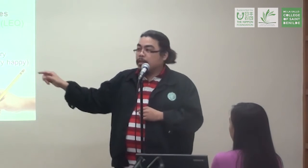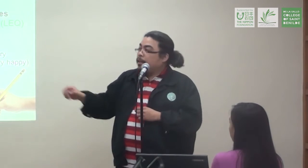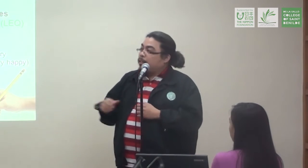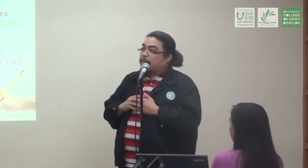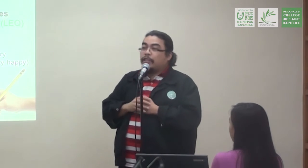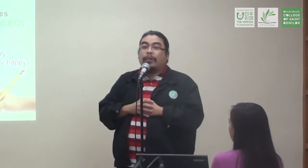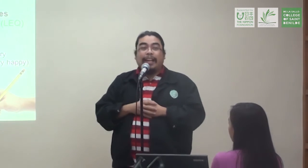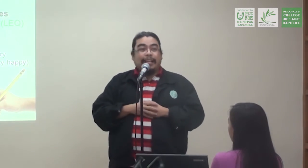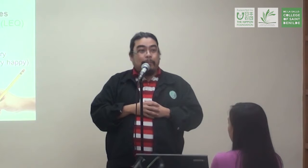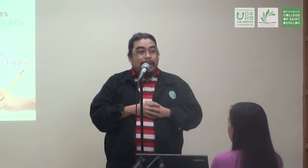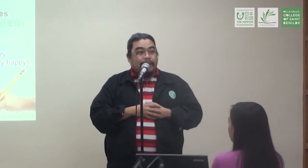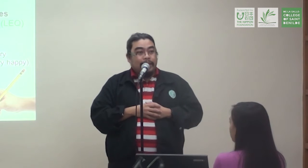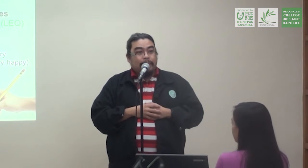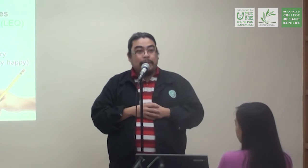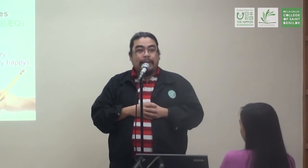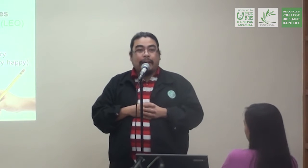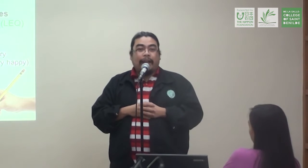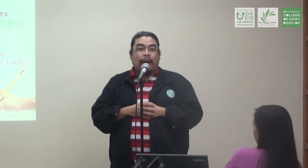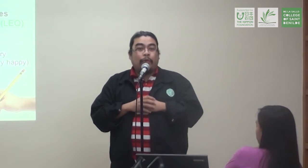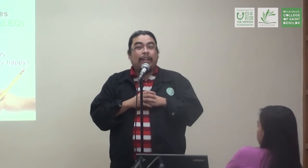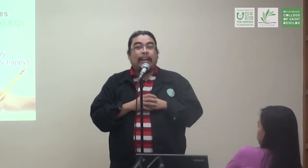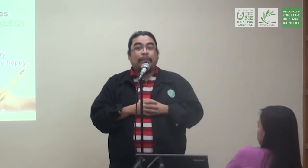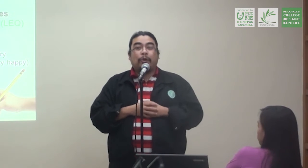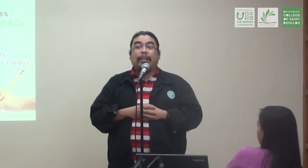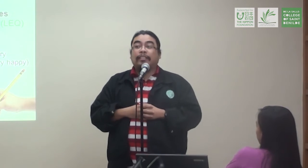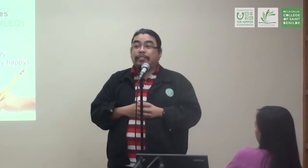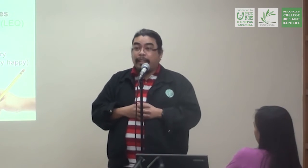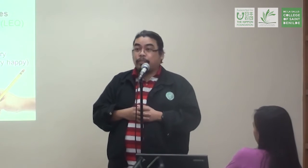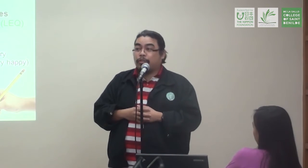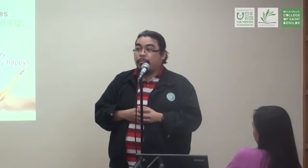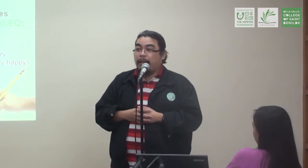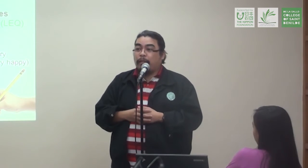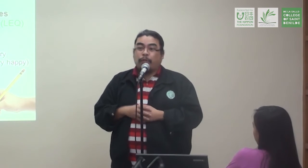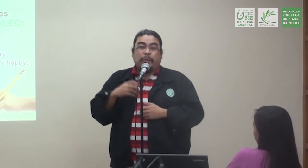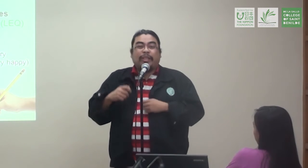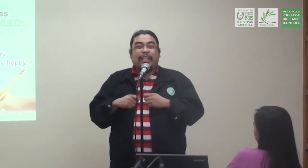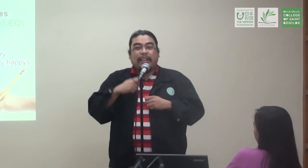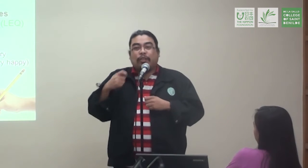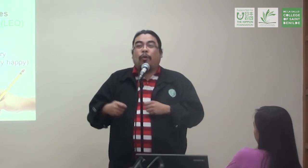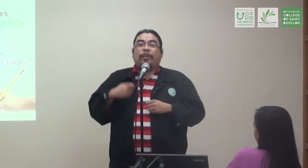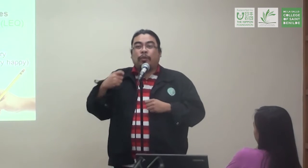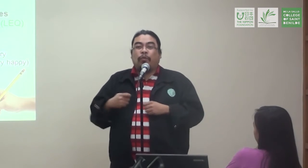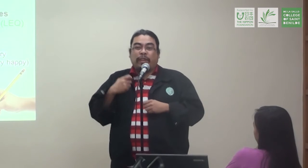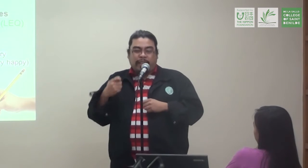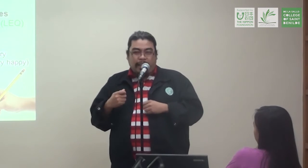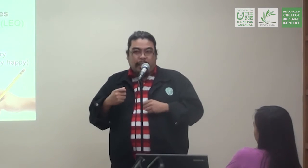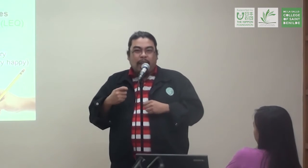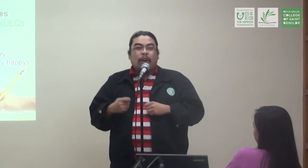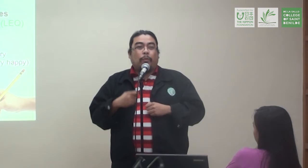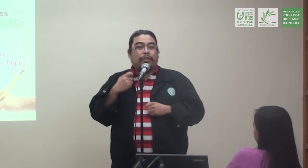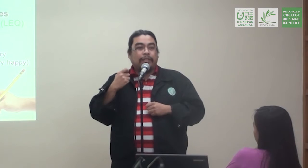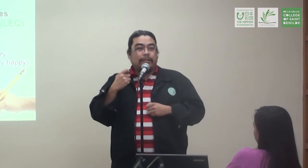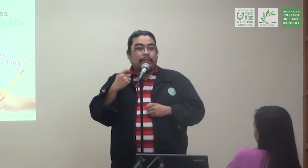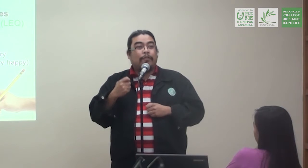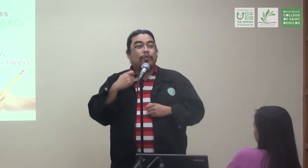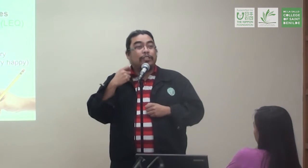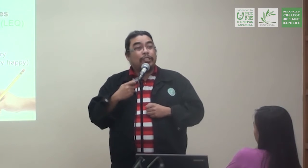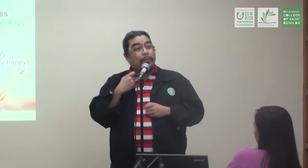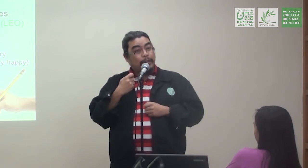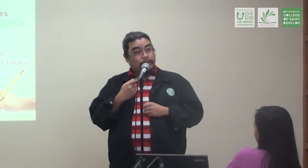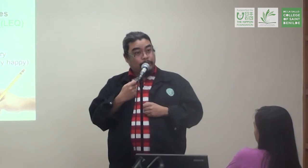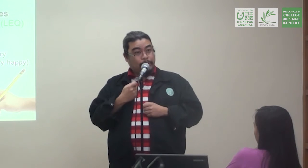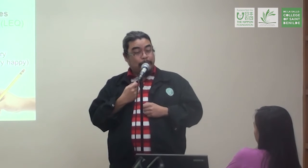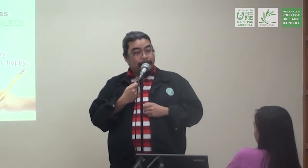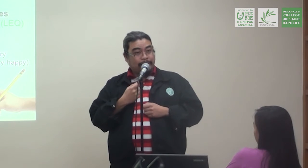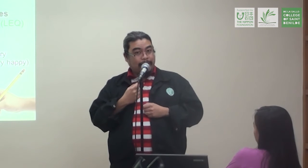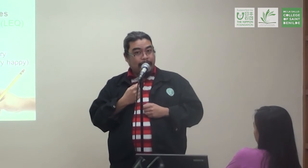alpha, that's a reliability, meaning how reliable is the instrument. If you really take it over again, would it give you the